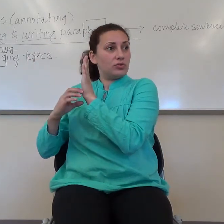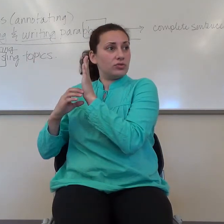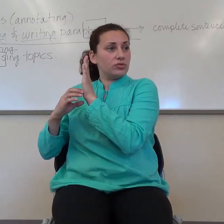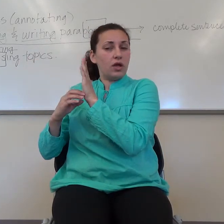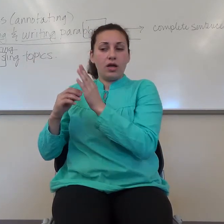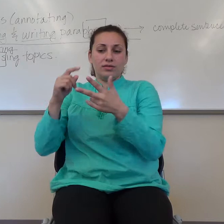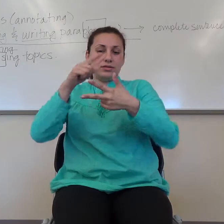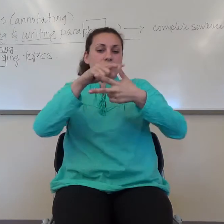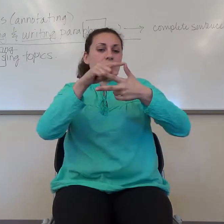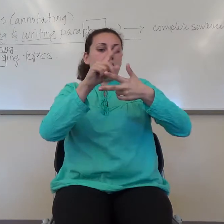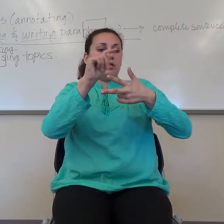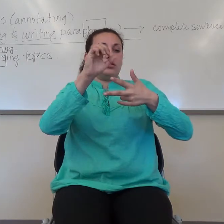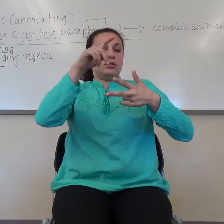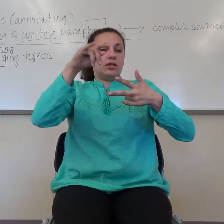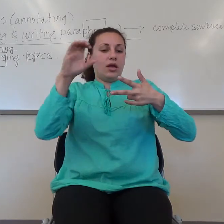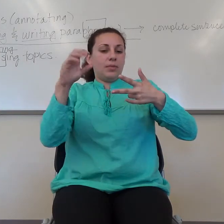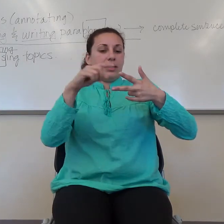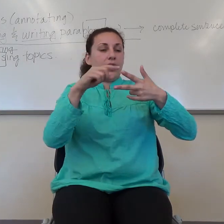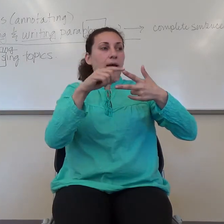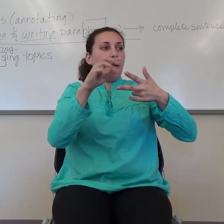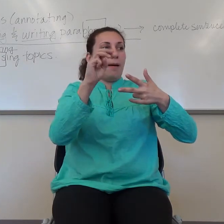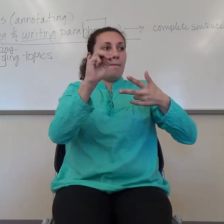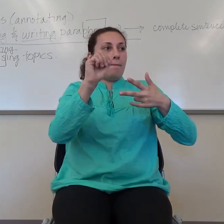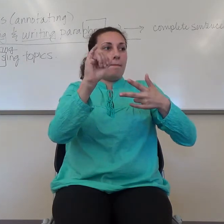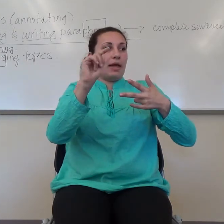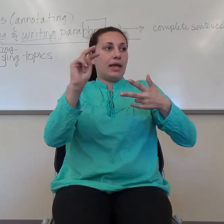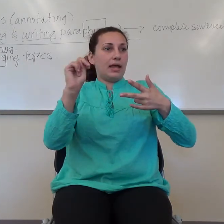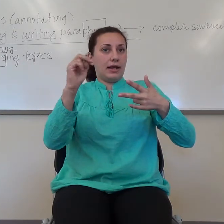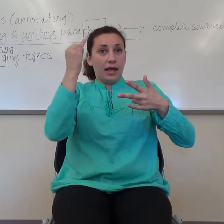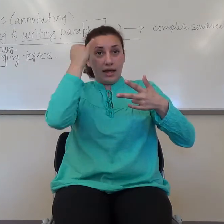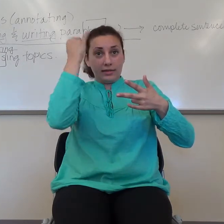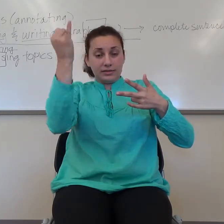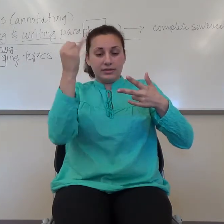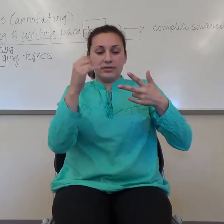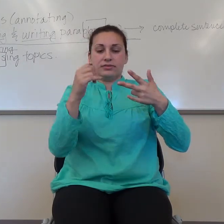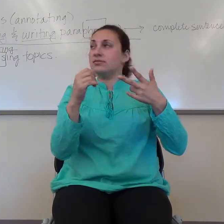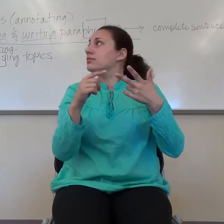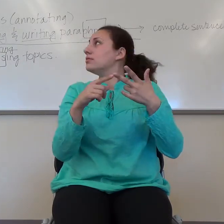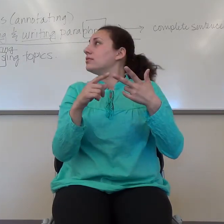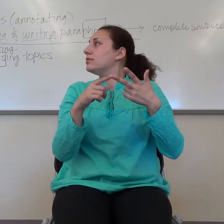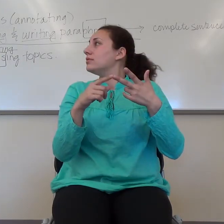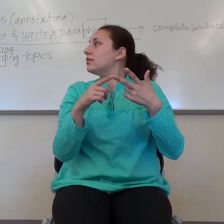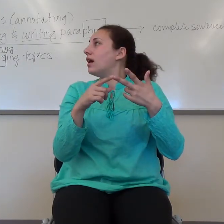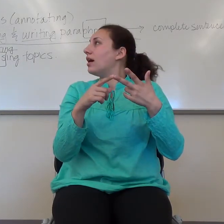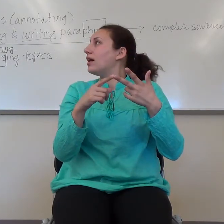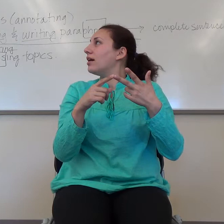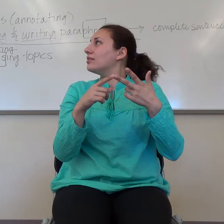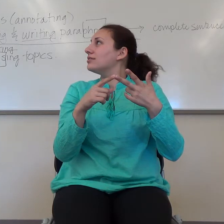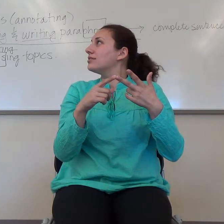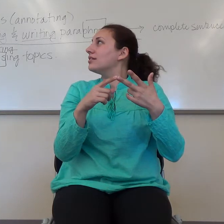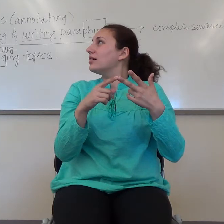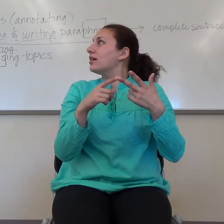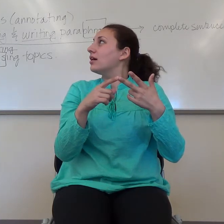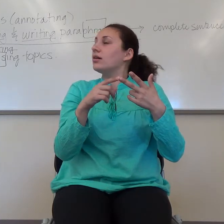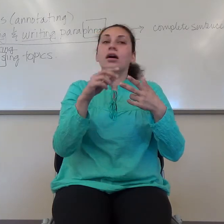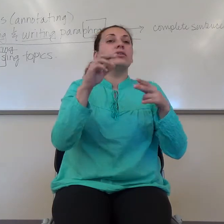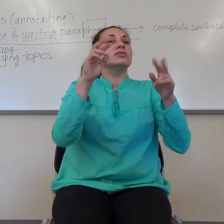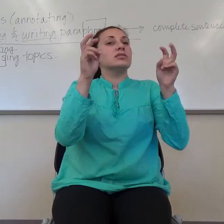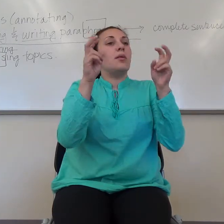okay? When I first taught this class, I tried to shoot through this whole chapter in one module, and I found